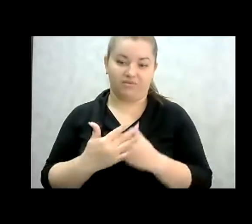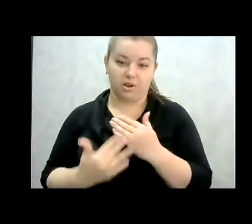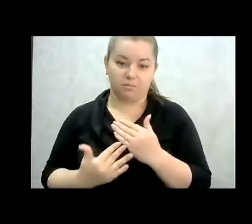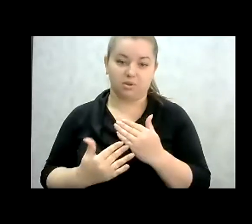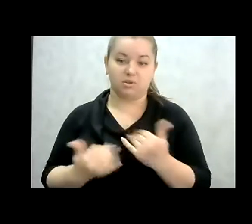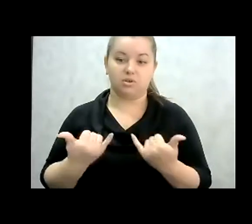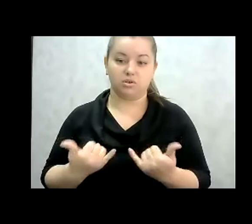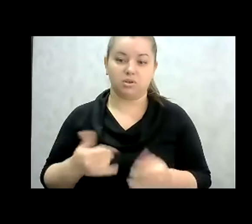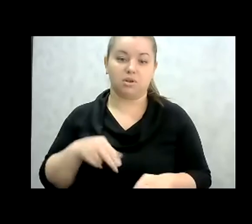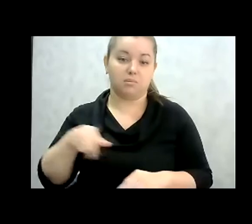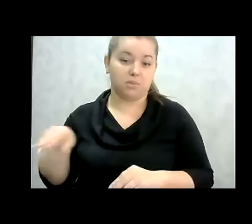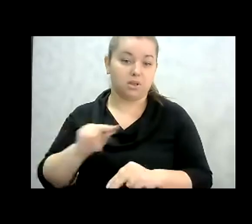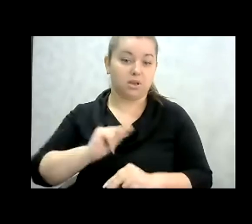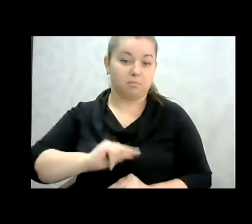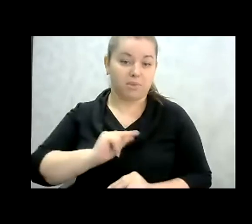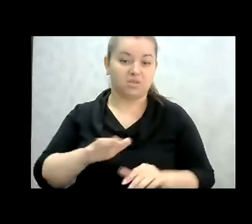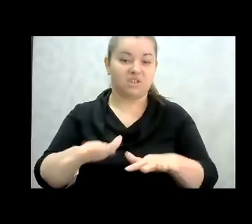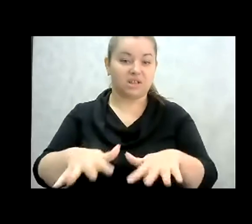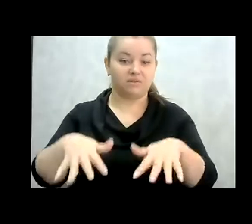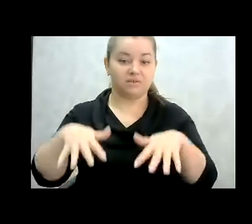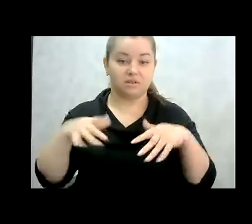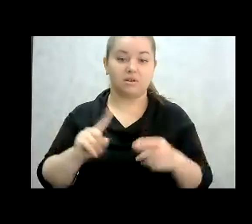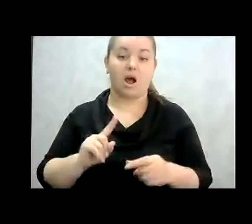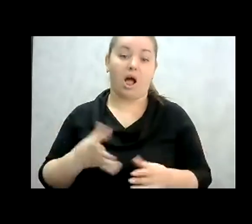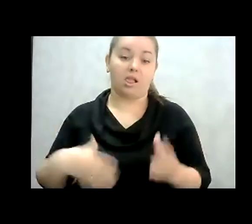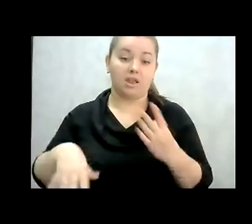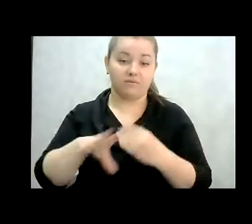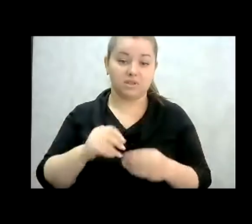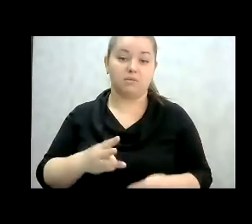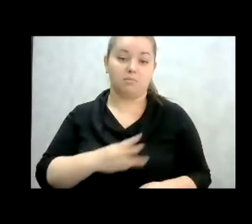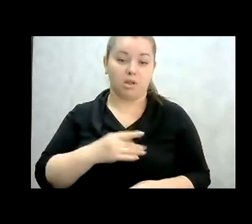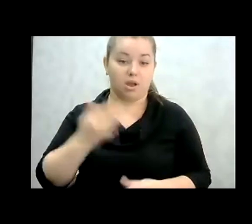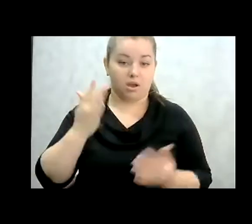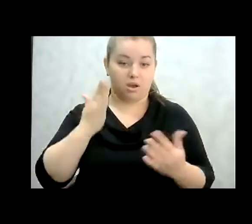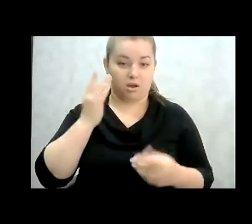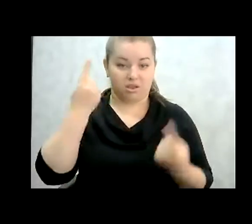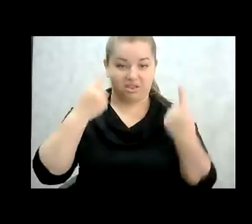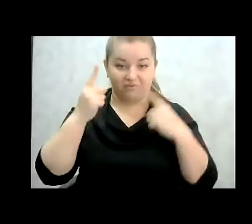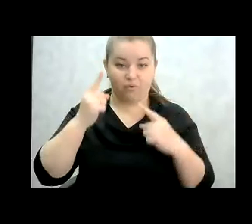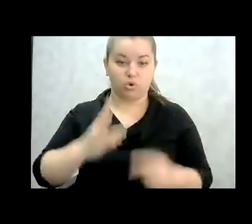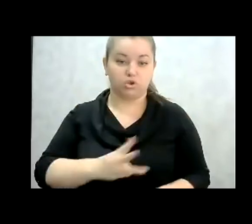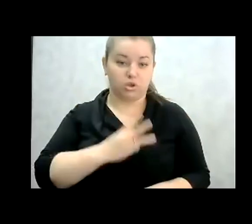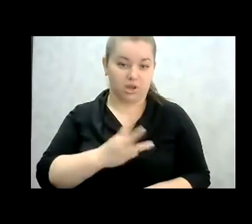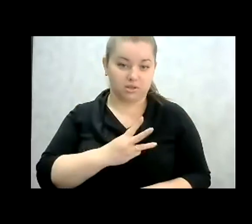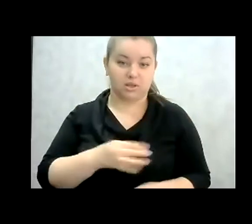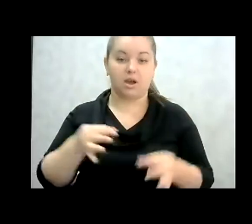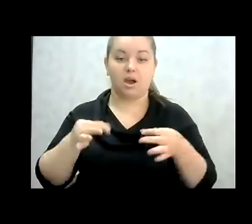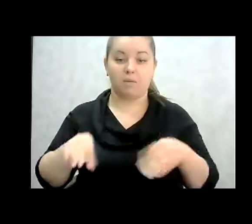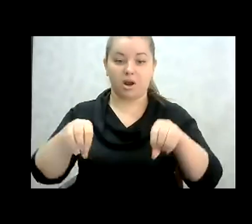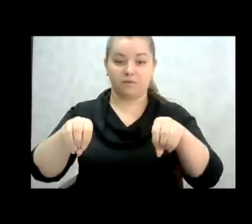them proved critical. I apologize because I have to rush to